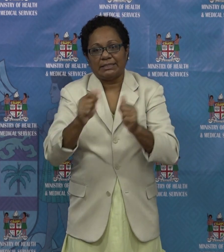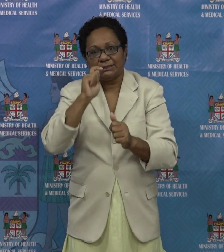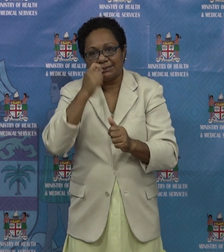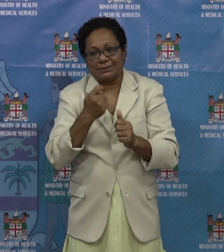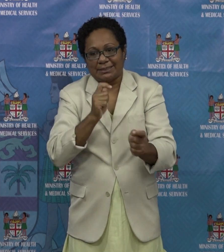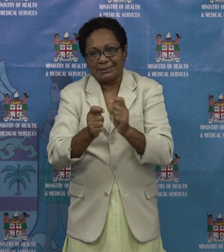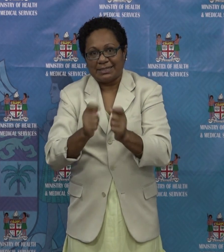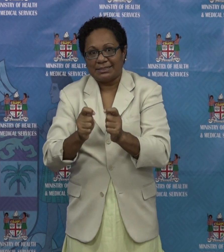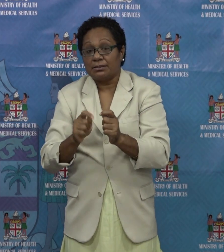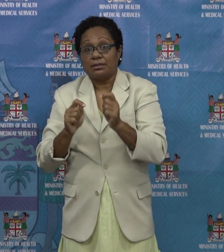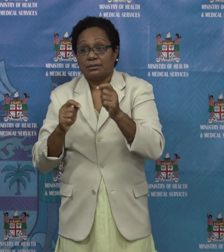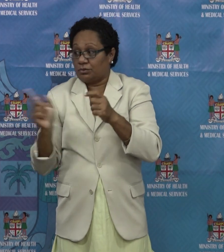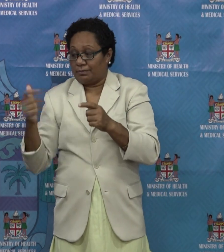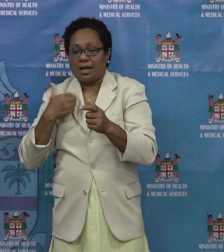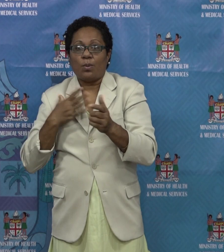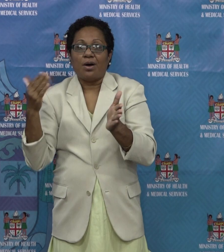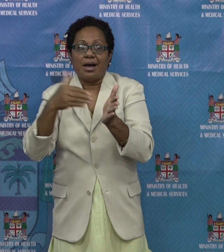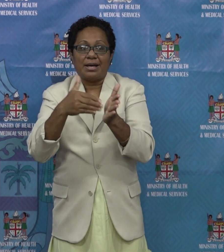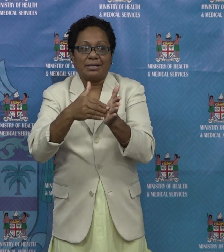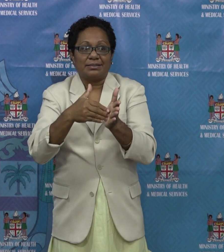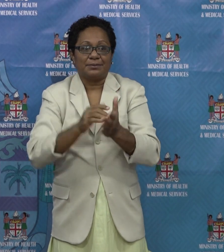I'll just add one thing. So